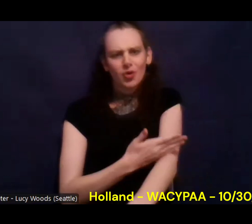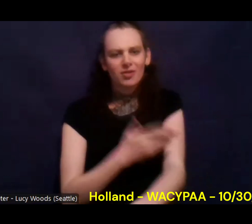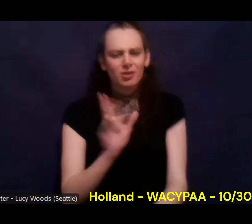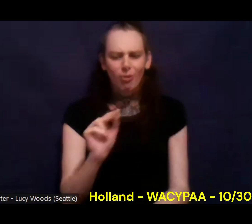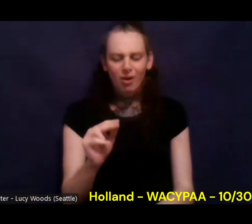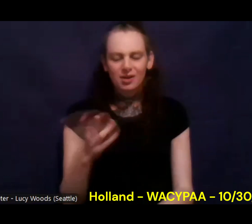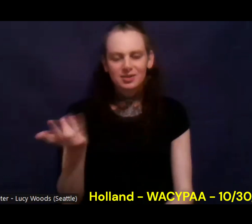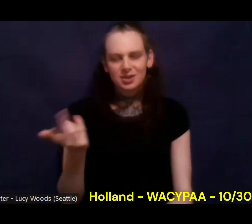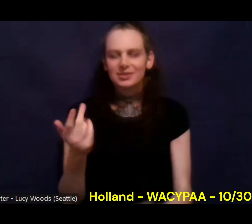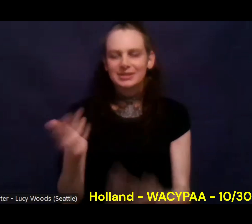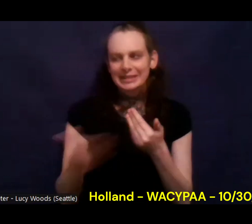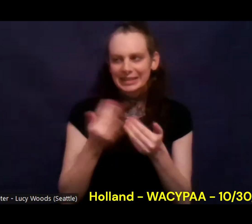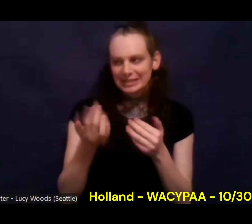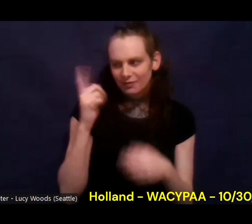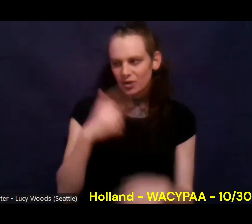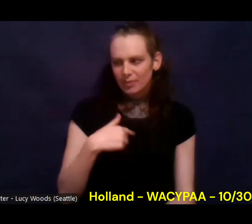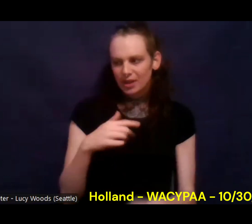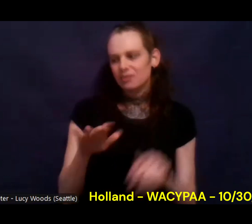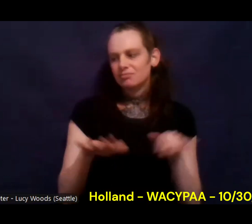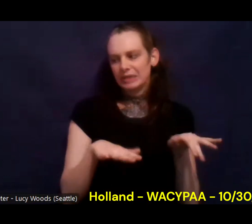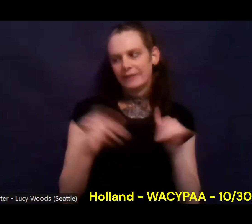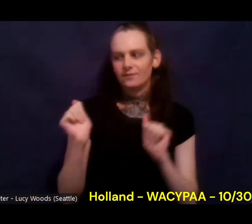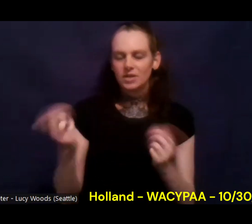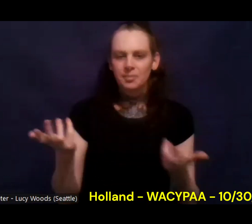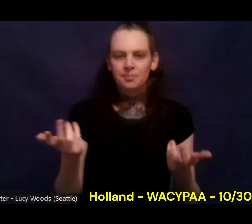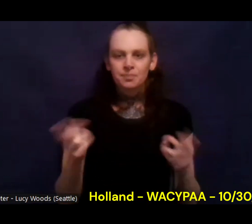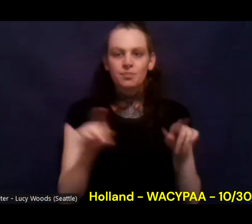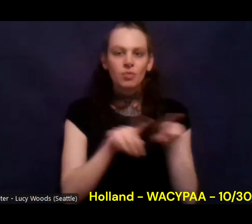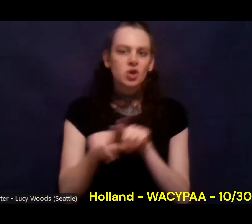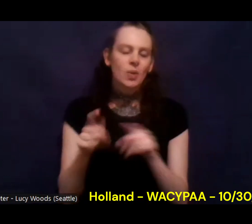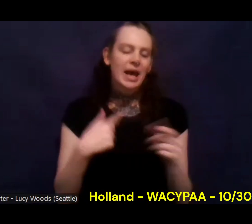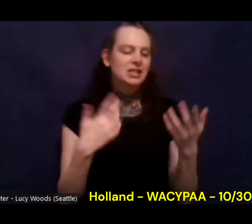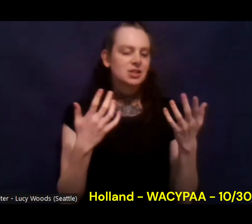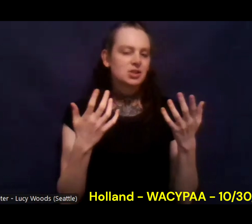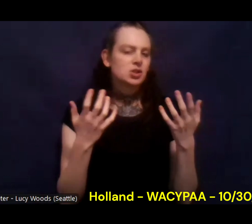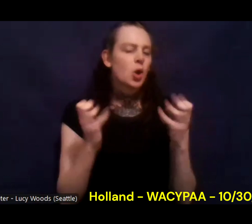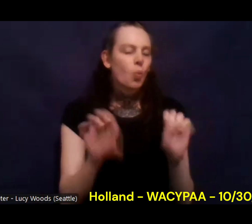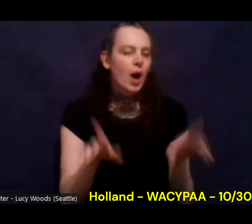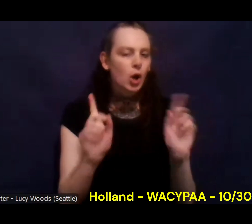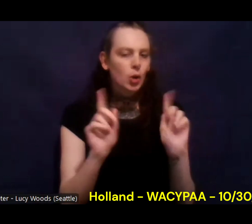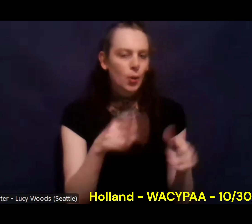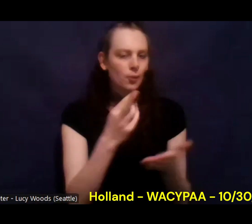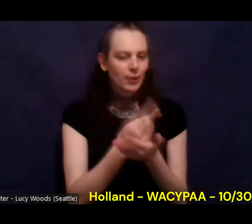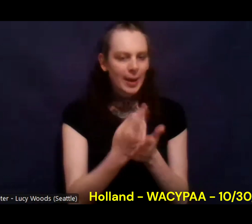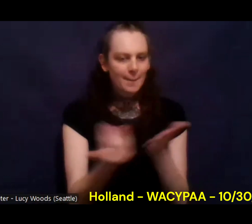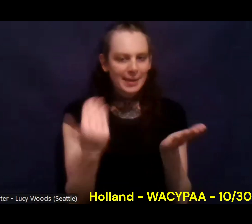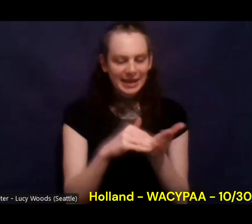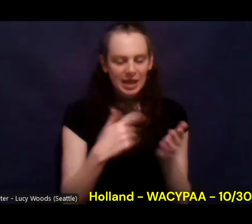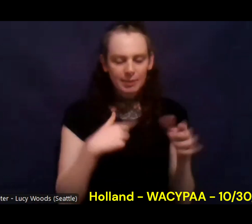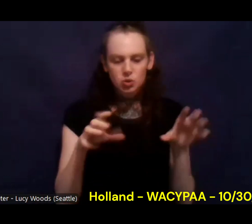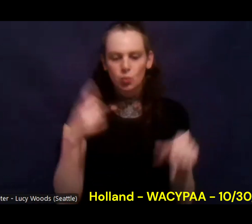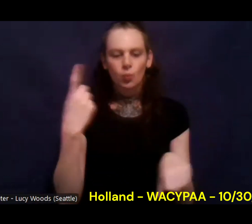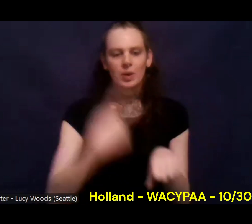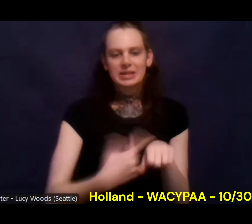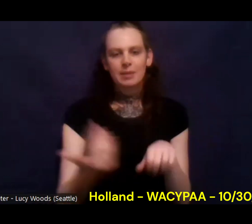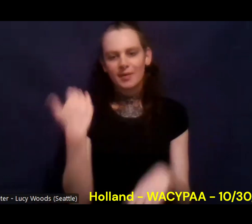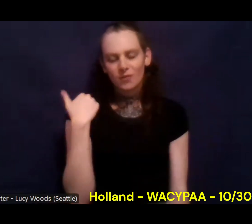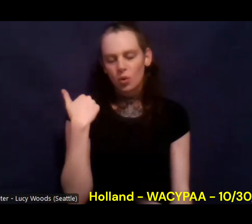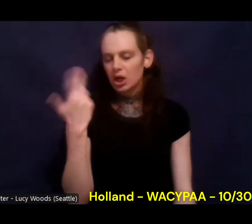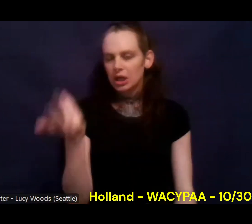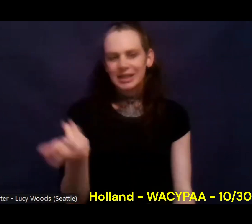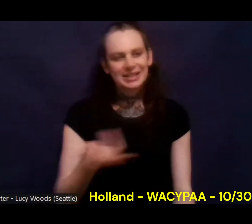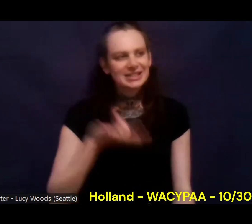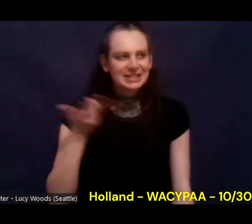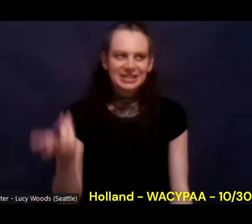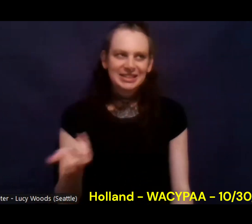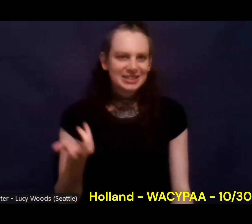So like it was an easy out. And I did not want to do treatment again. I'd only done treatment one other time when I was a kid, and it was not really